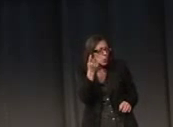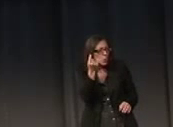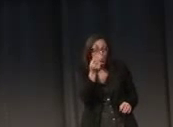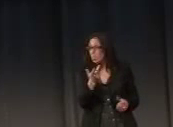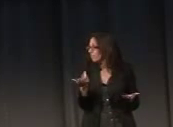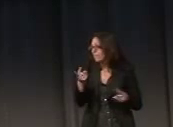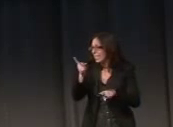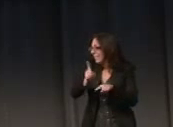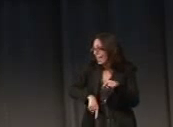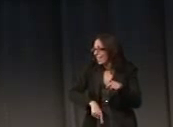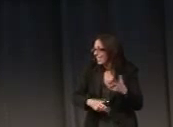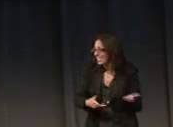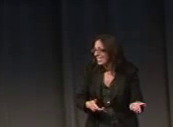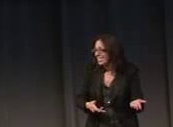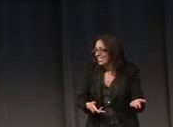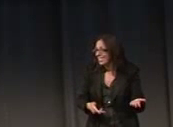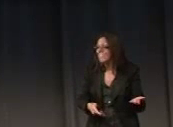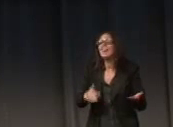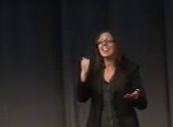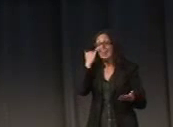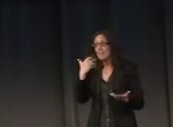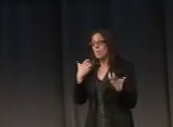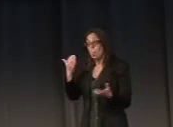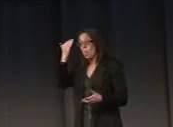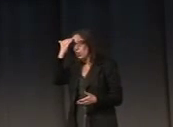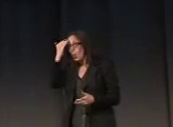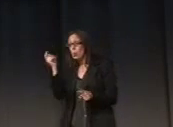is, one must learn how to play.